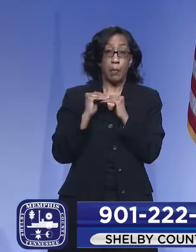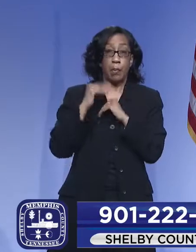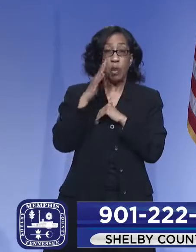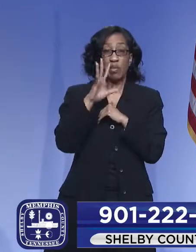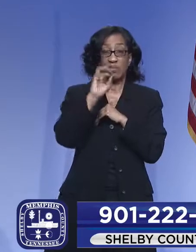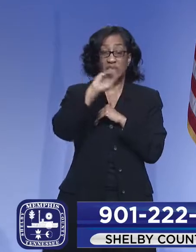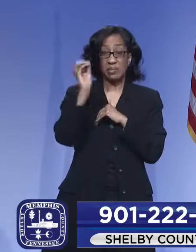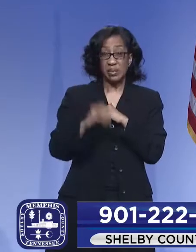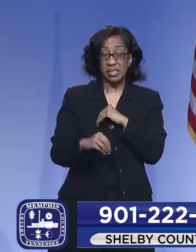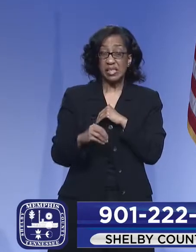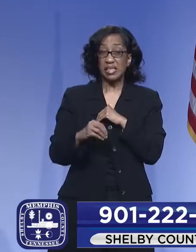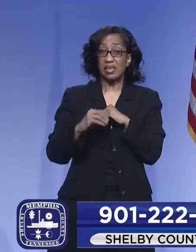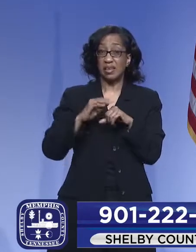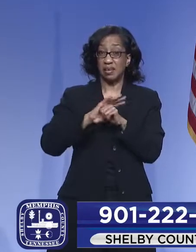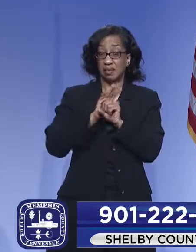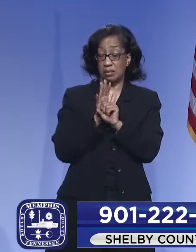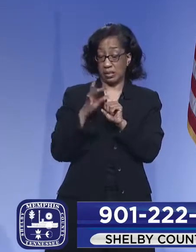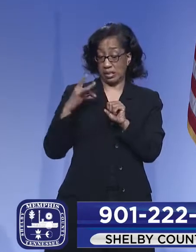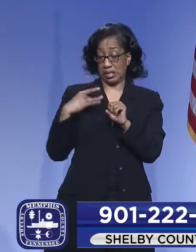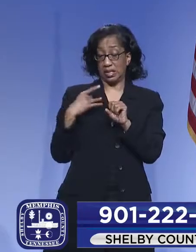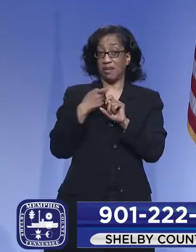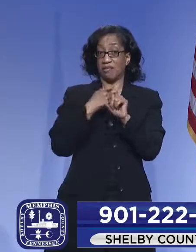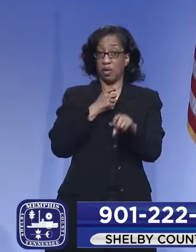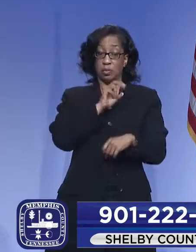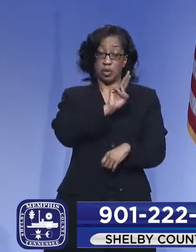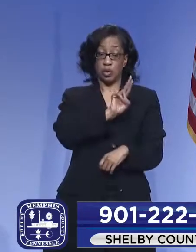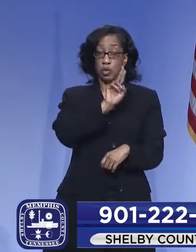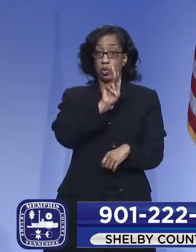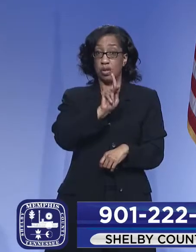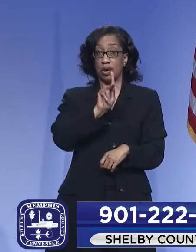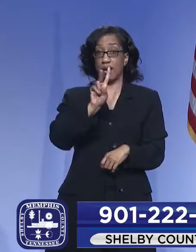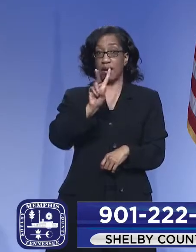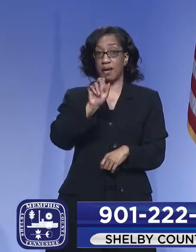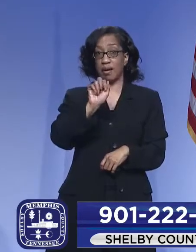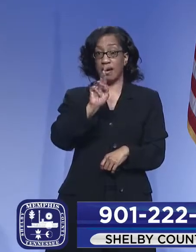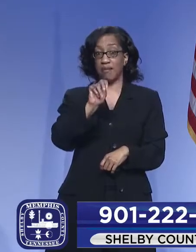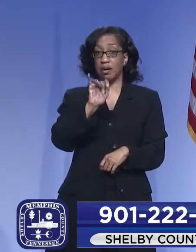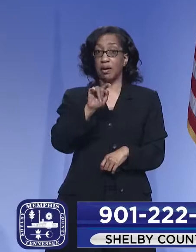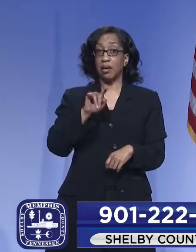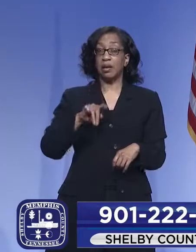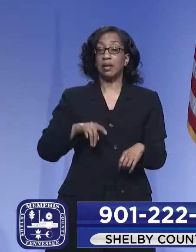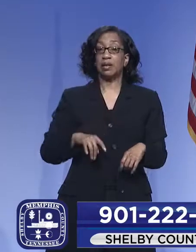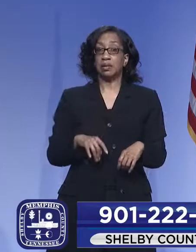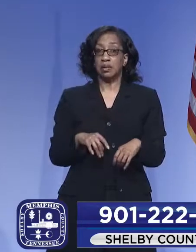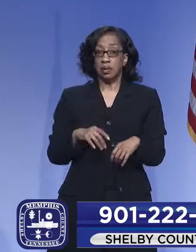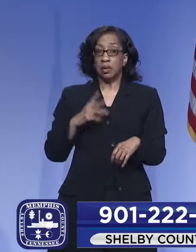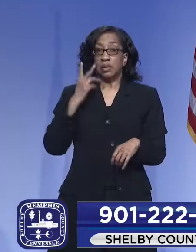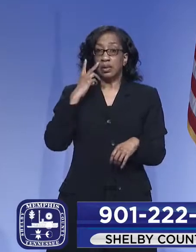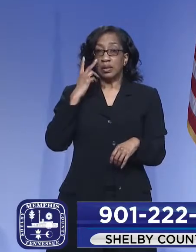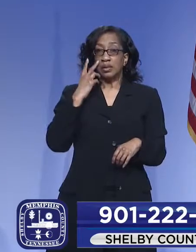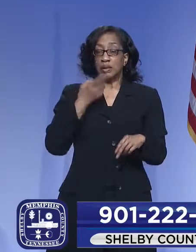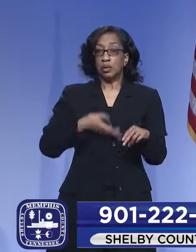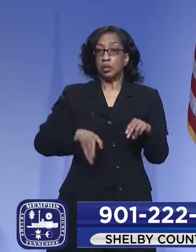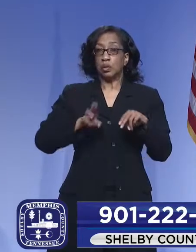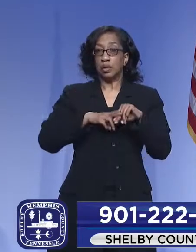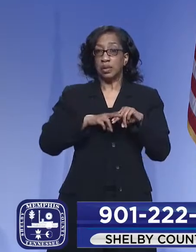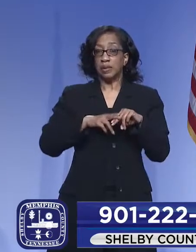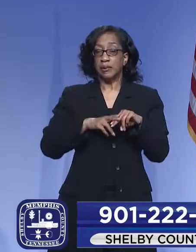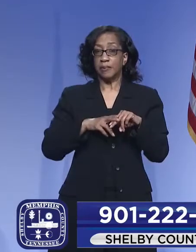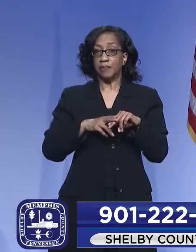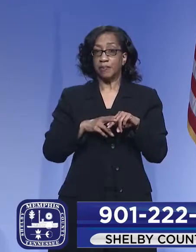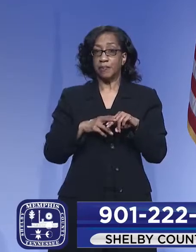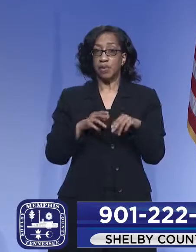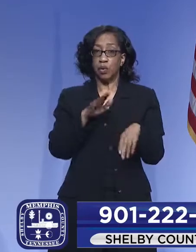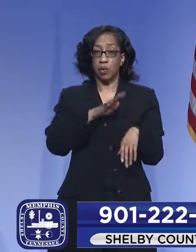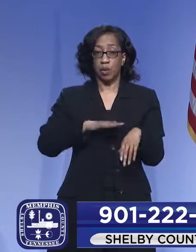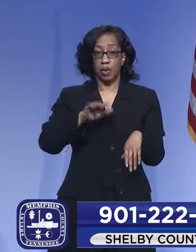of the cases in the community being caused by the UK strain, we're on that trajectory, predicted to hit that date around